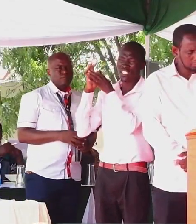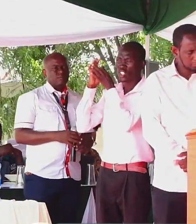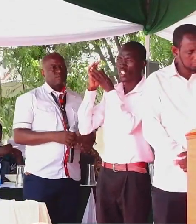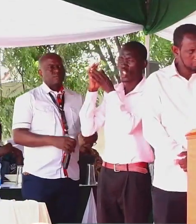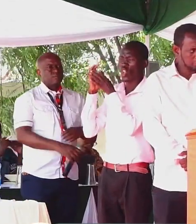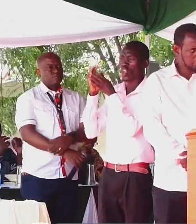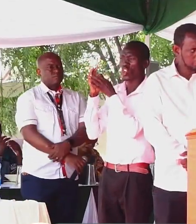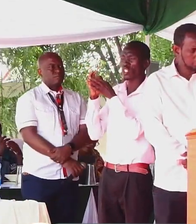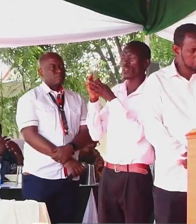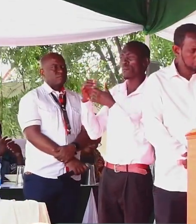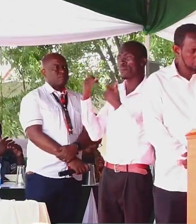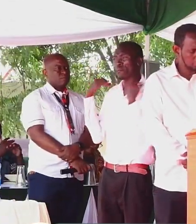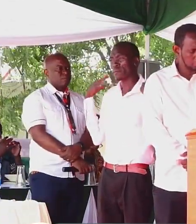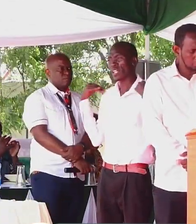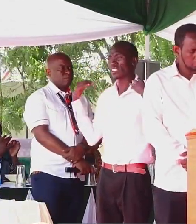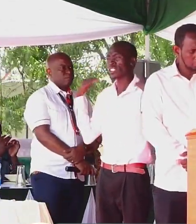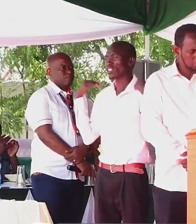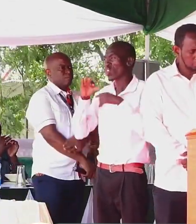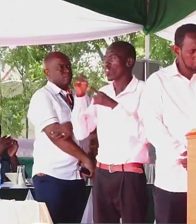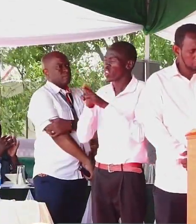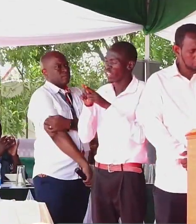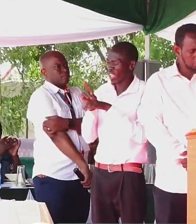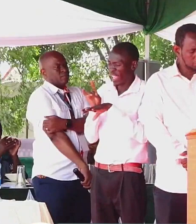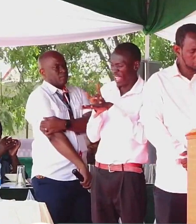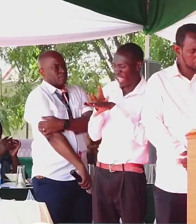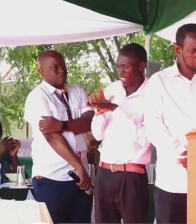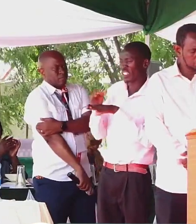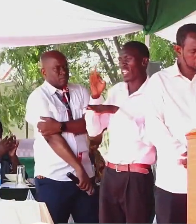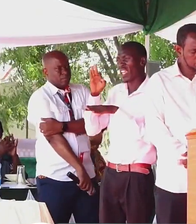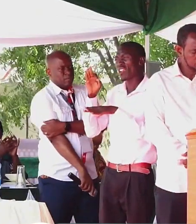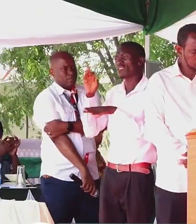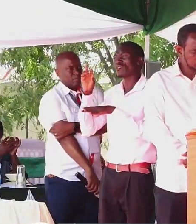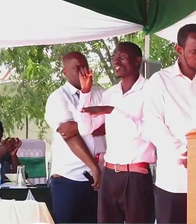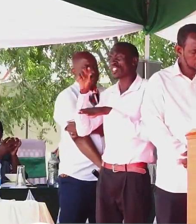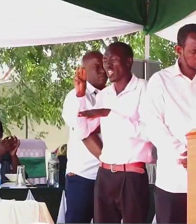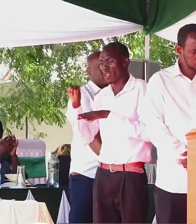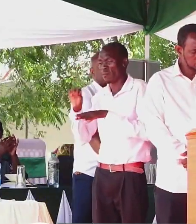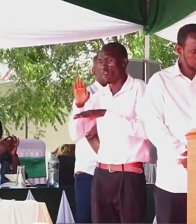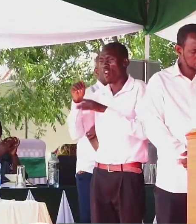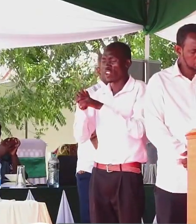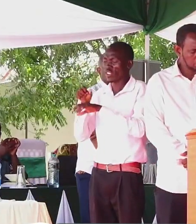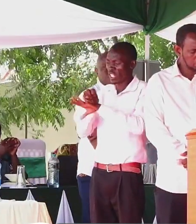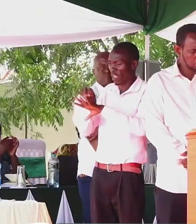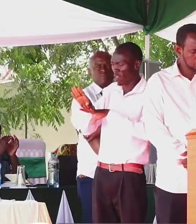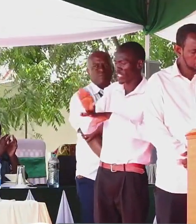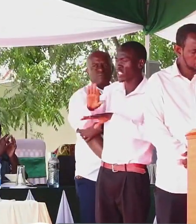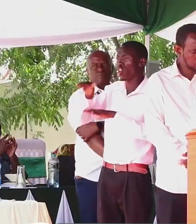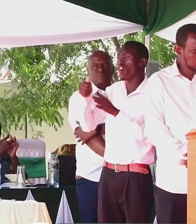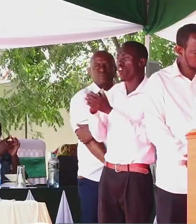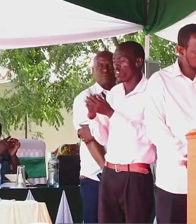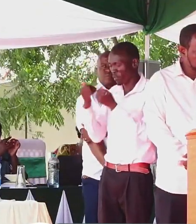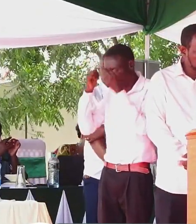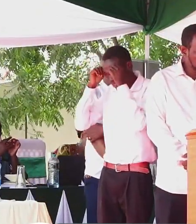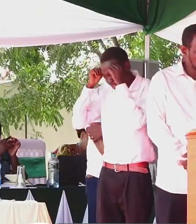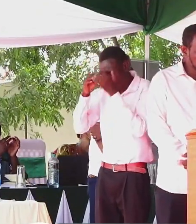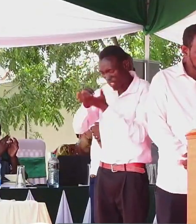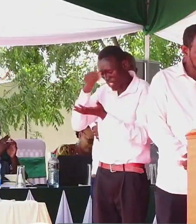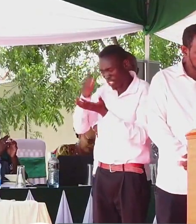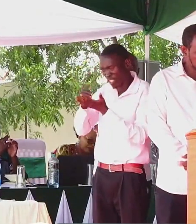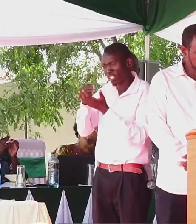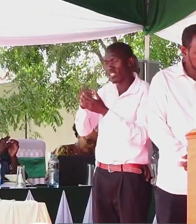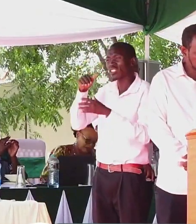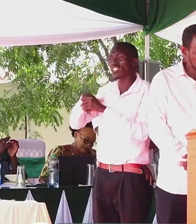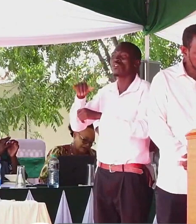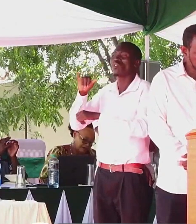there, the early marriages and the FGM and other things, which is also affecting most of our learning in those particular